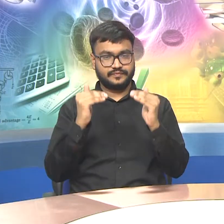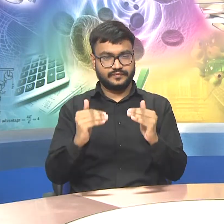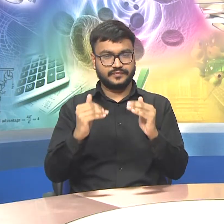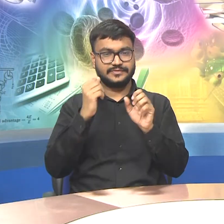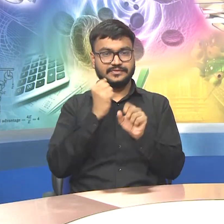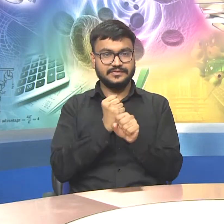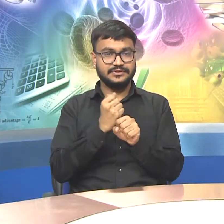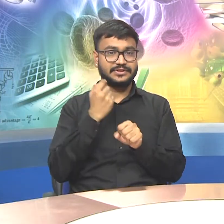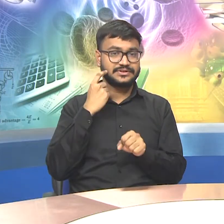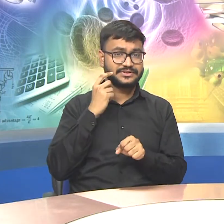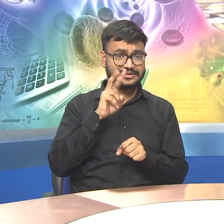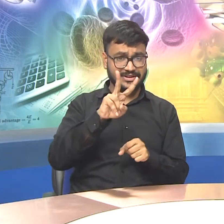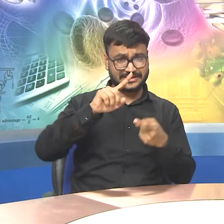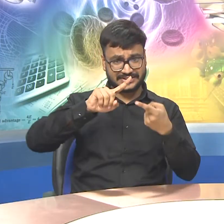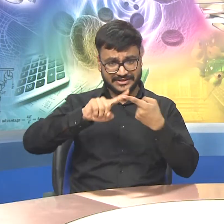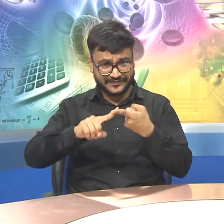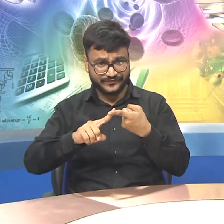opposite through the.